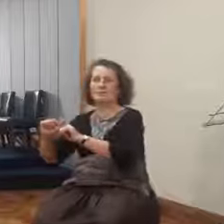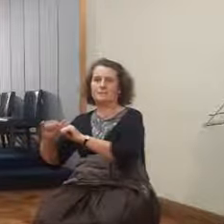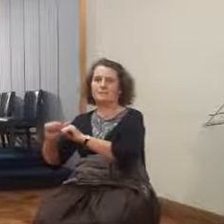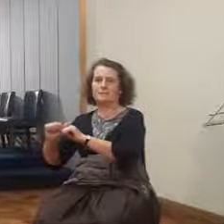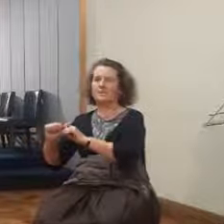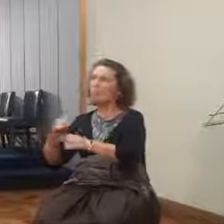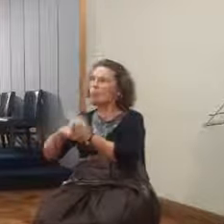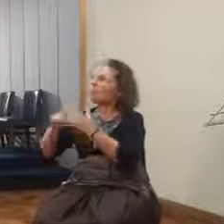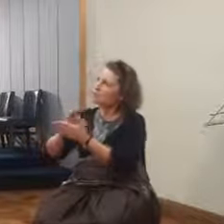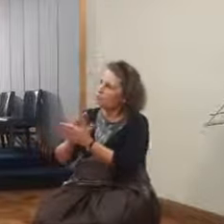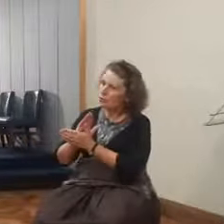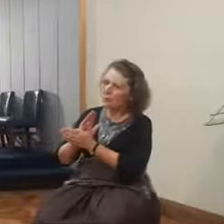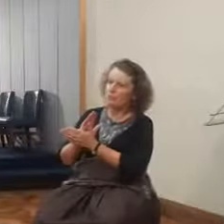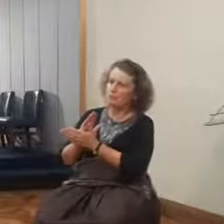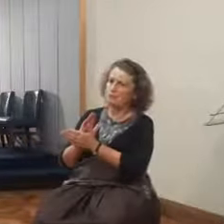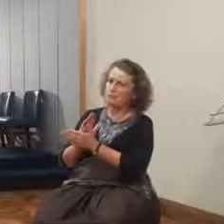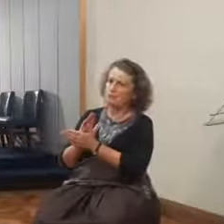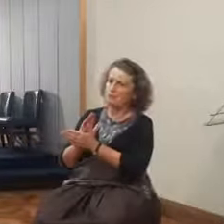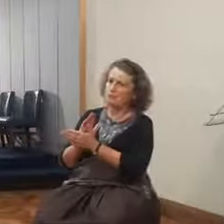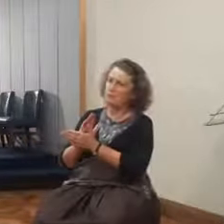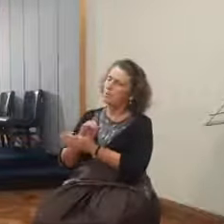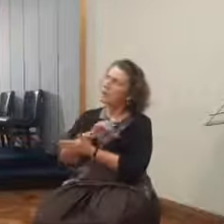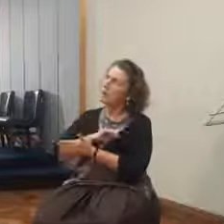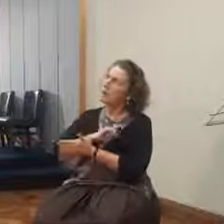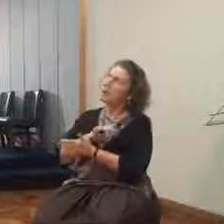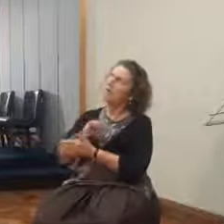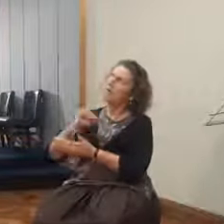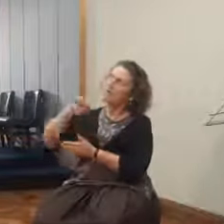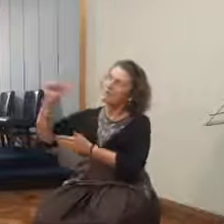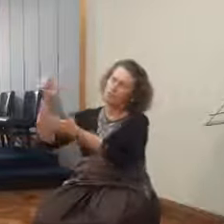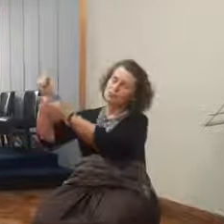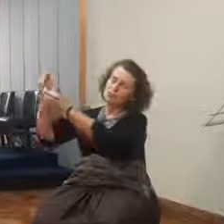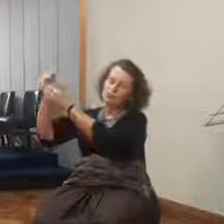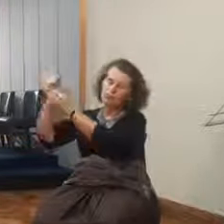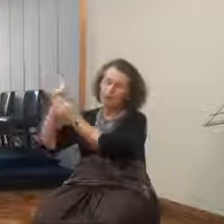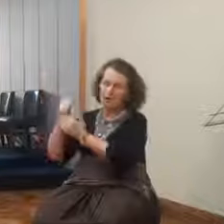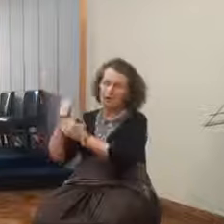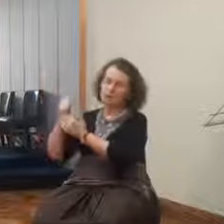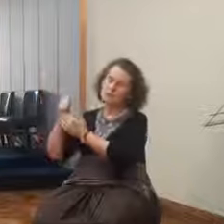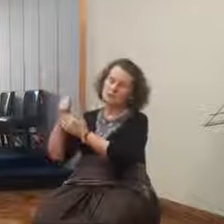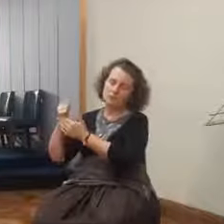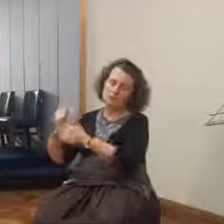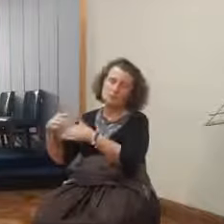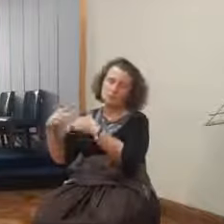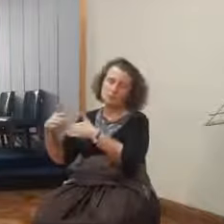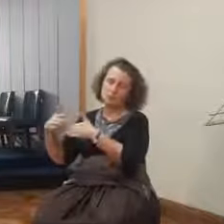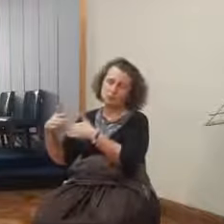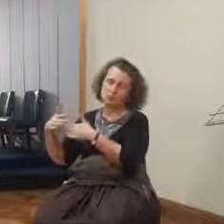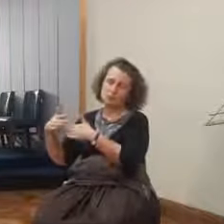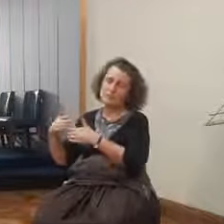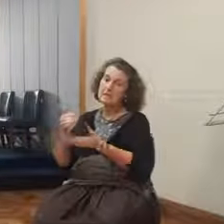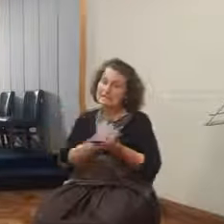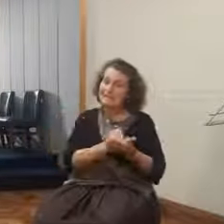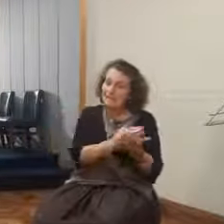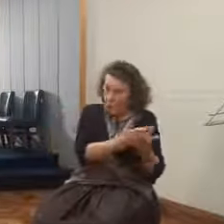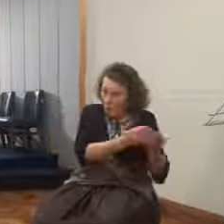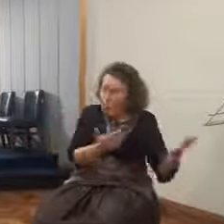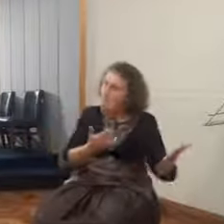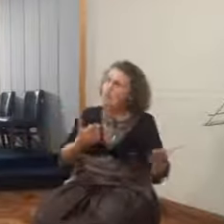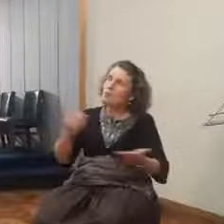we rejoice greatly in the sovereign grace of God, sovereign grace, o'er sin abounding, ransom